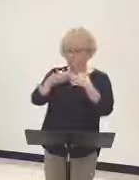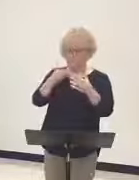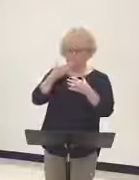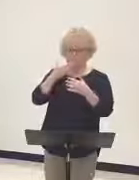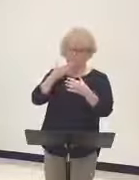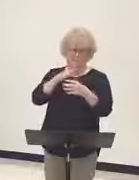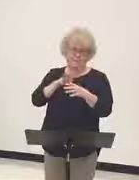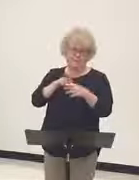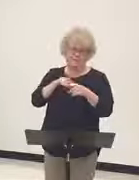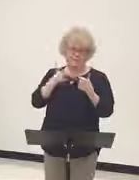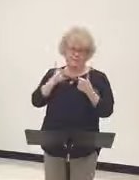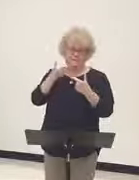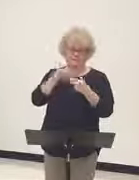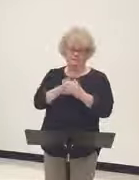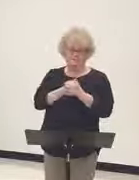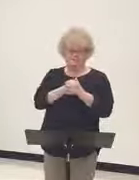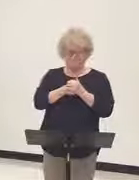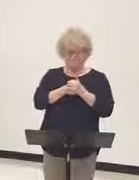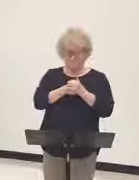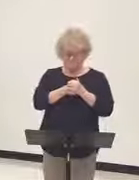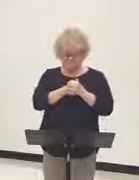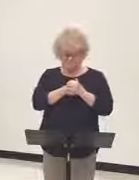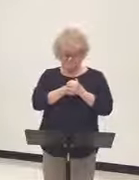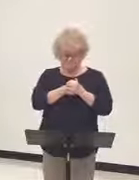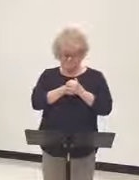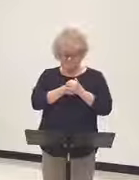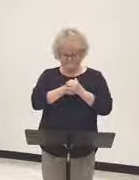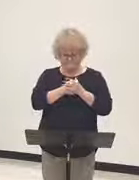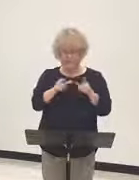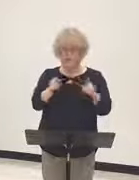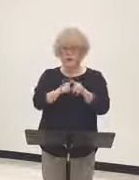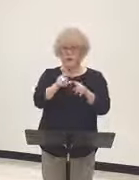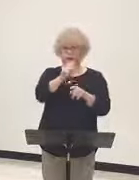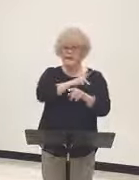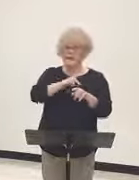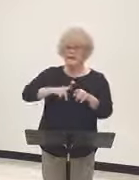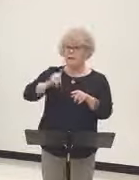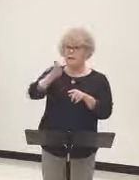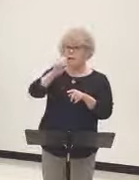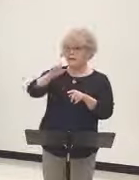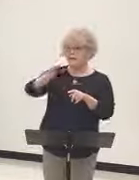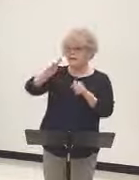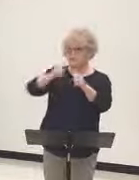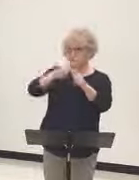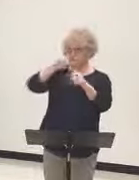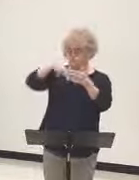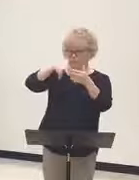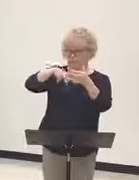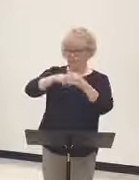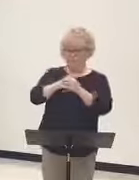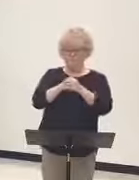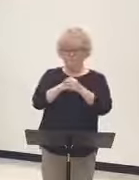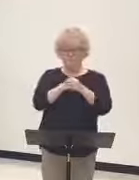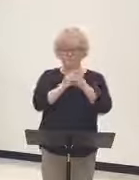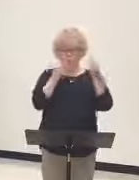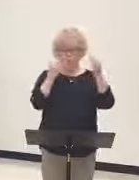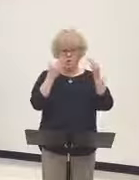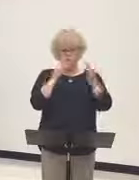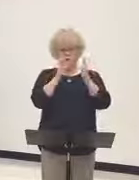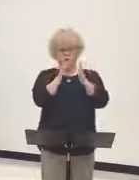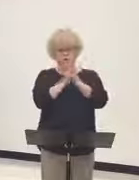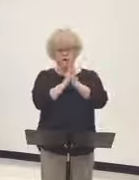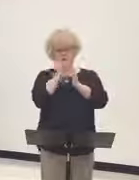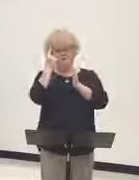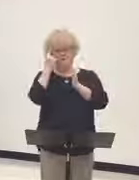what, for our God. Like King Solomon of our first reading, hopefully we're all